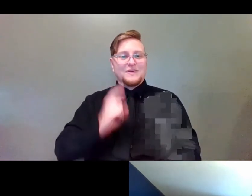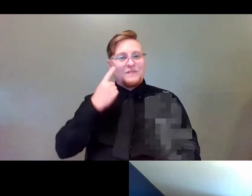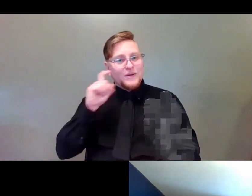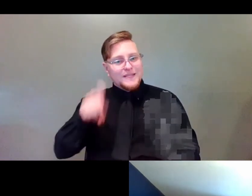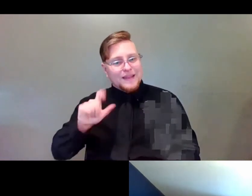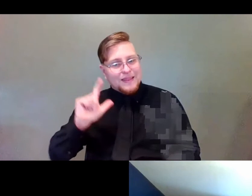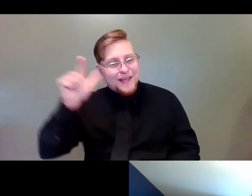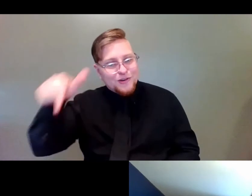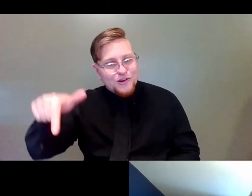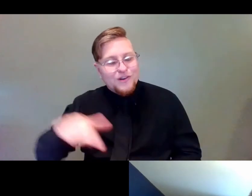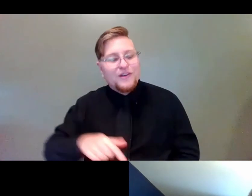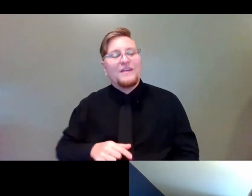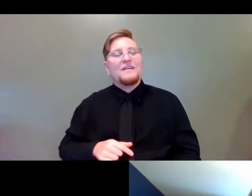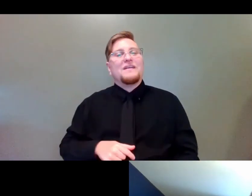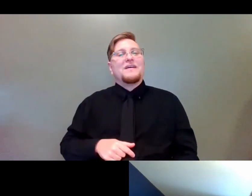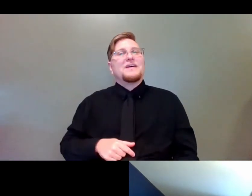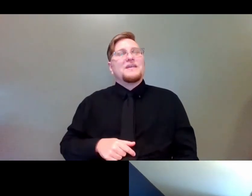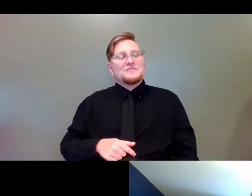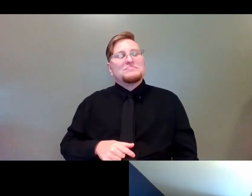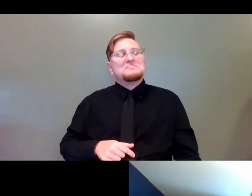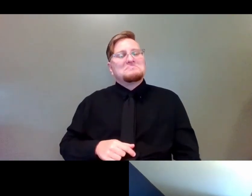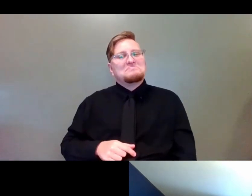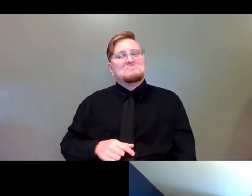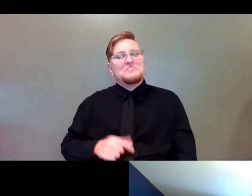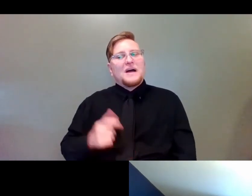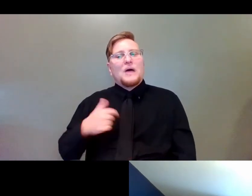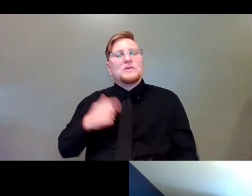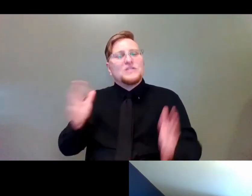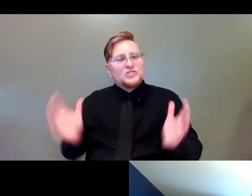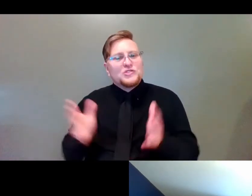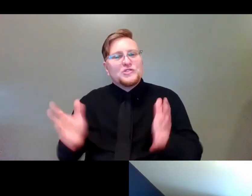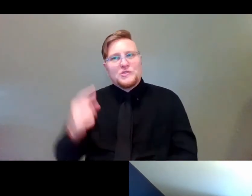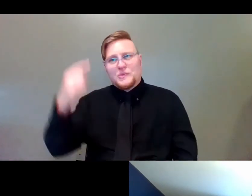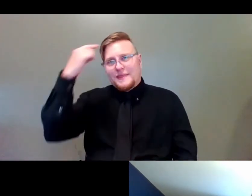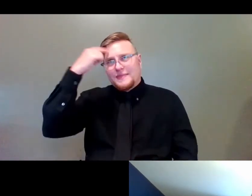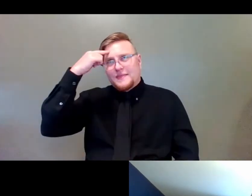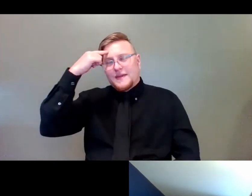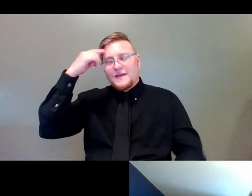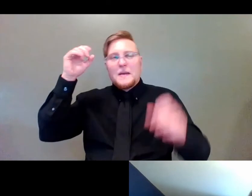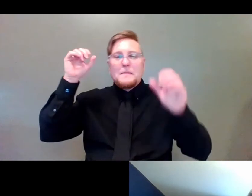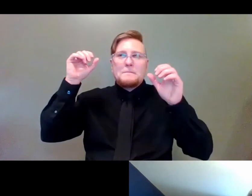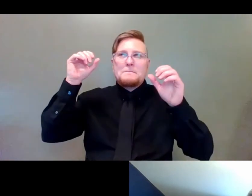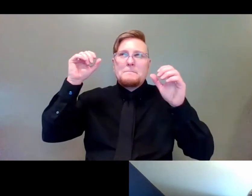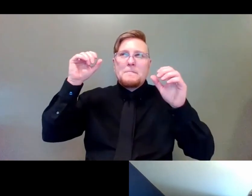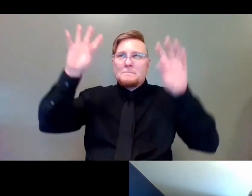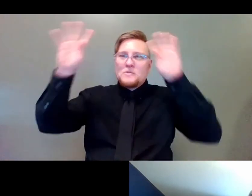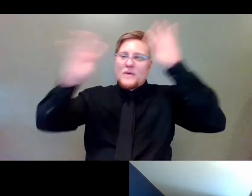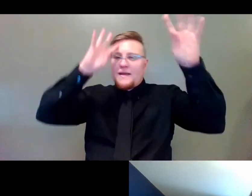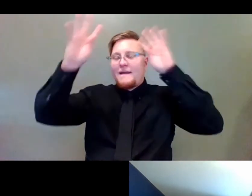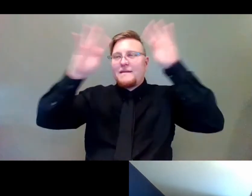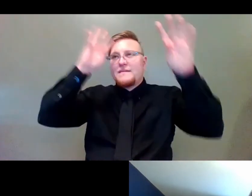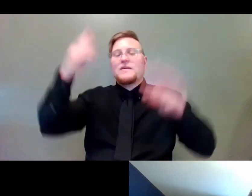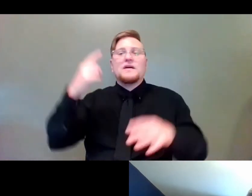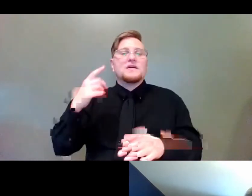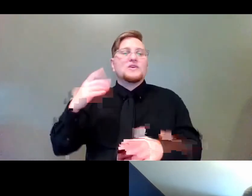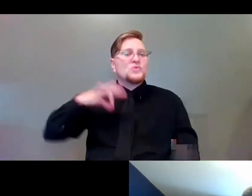And I really encourage you to think a bit out of the box as you can to get credit for innovative projects. And, you know, do